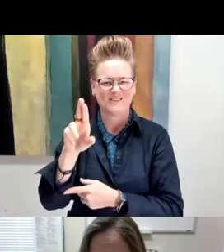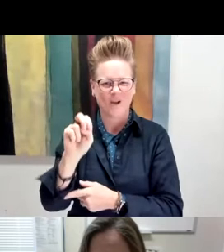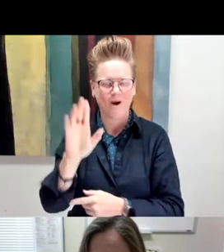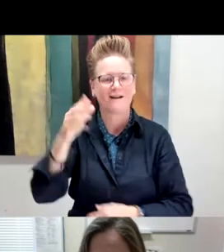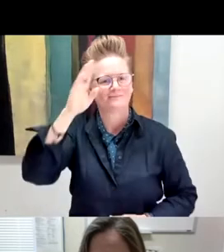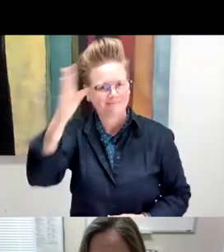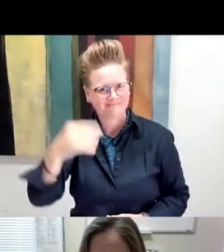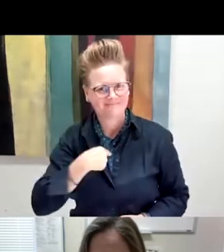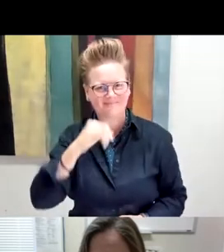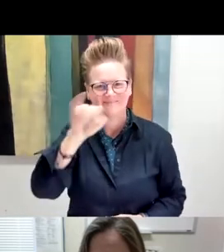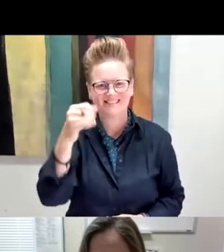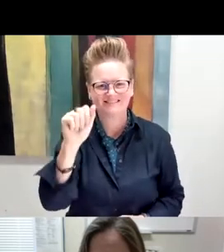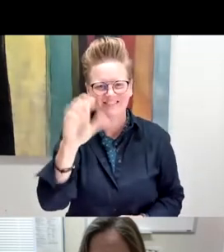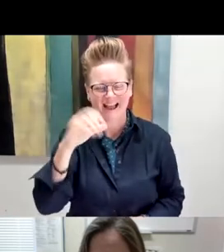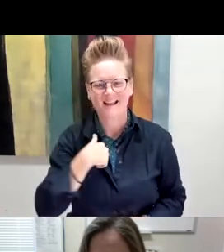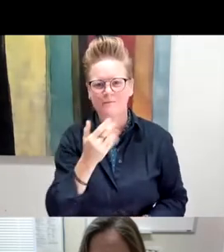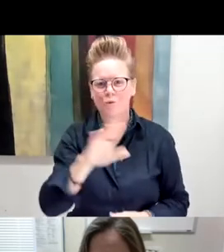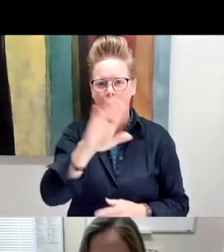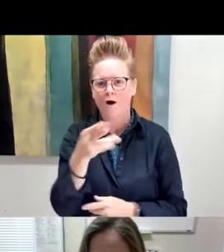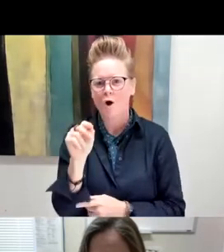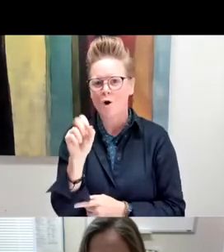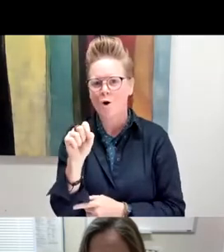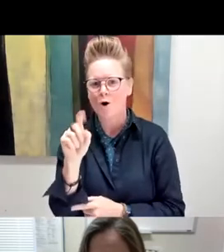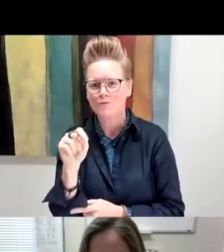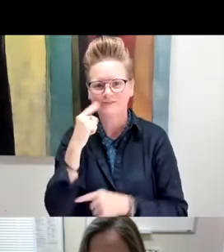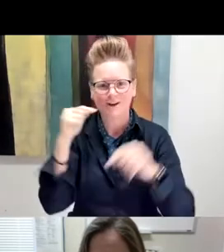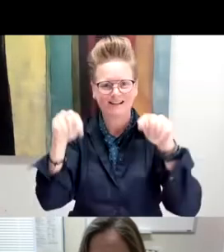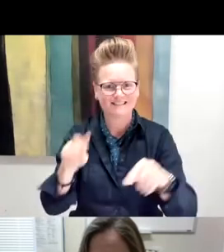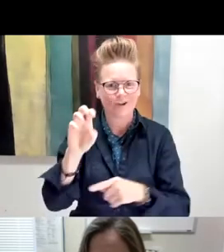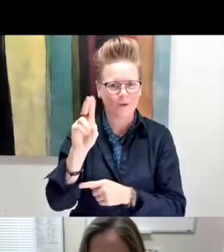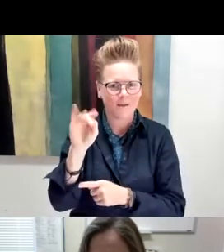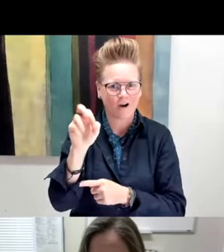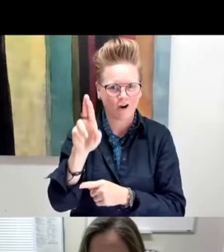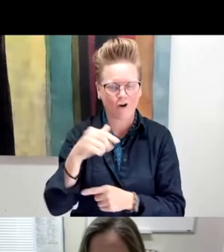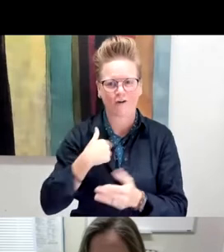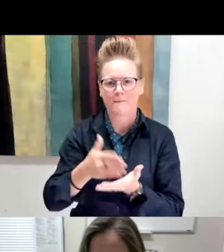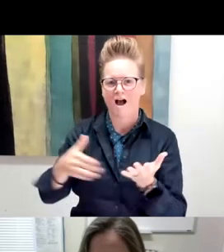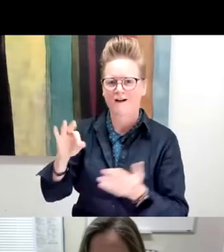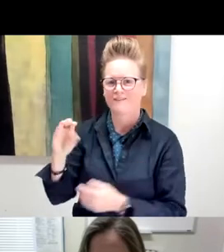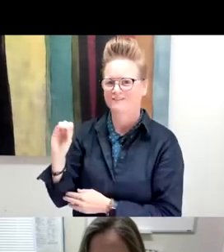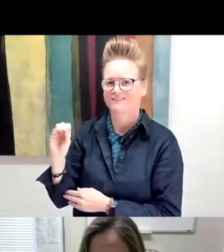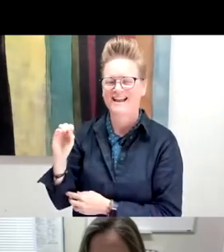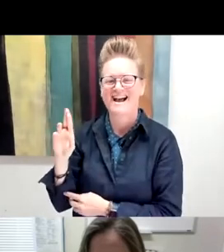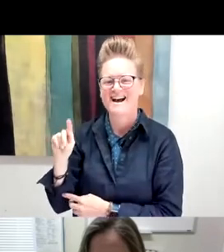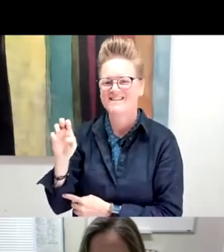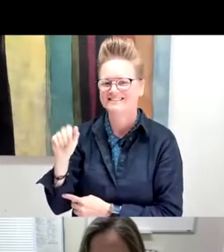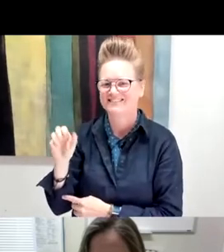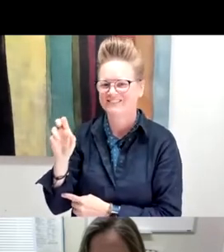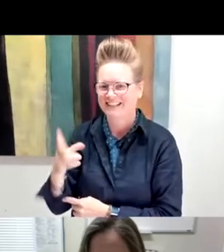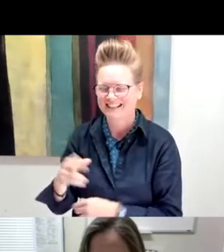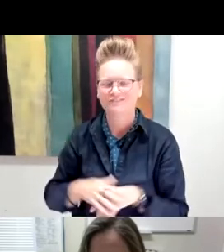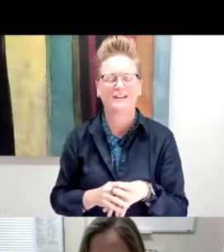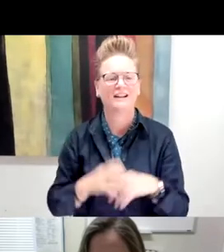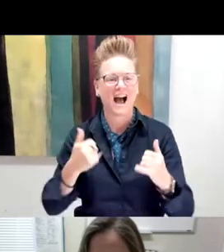core education. And hello, my name is Jack. I will be your host for this webinar. And I am